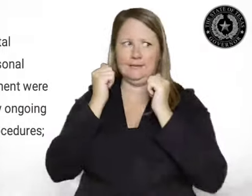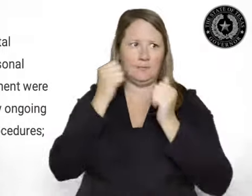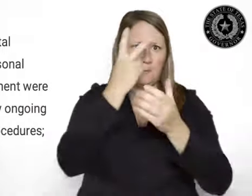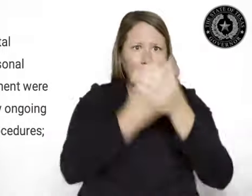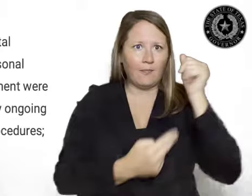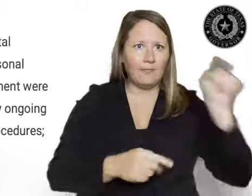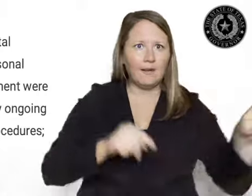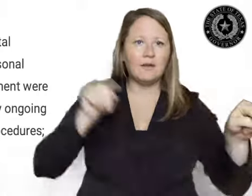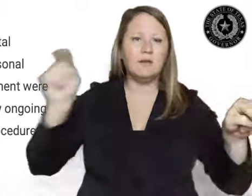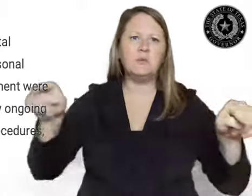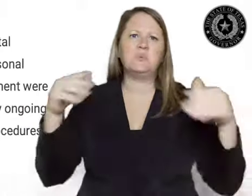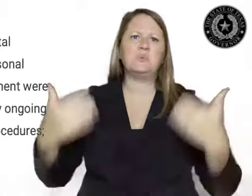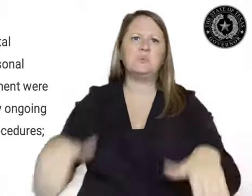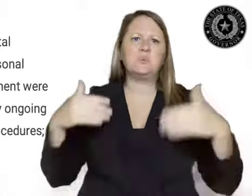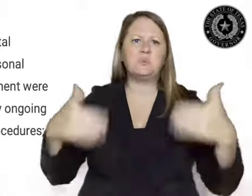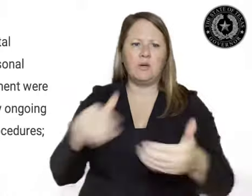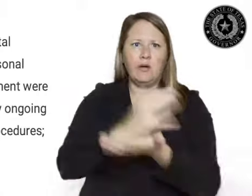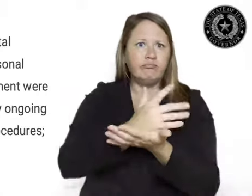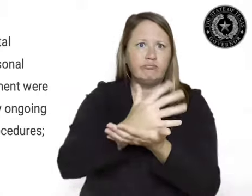procedures, and